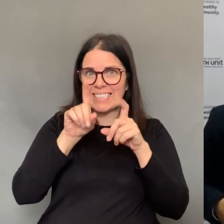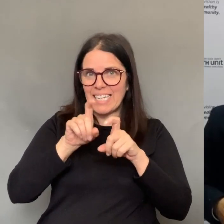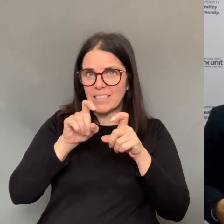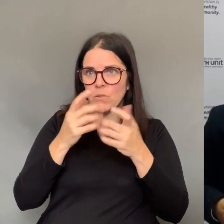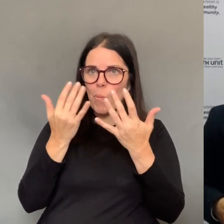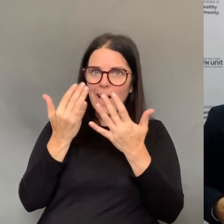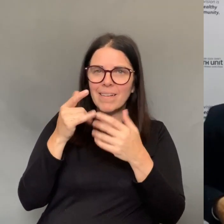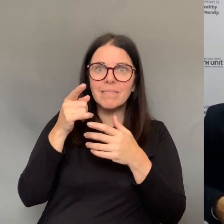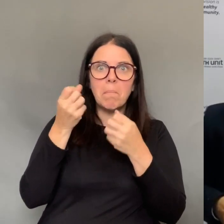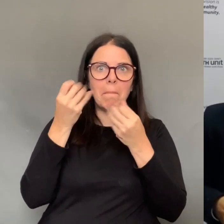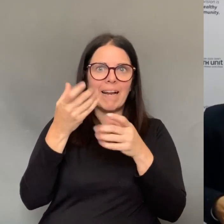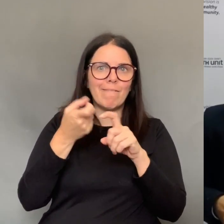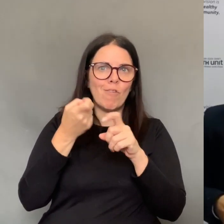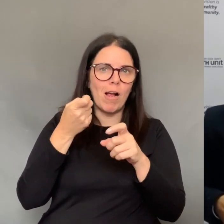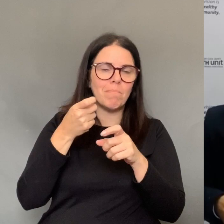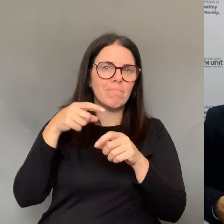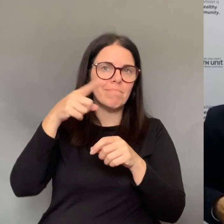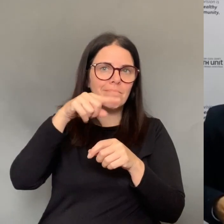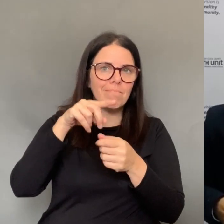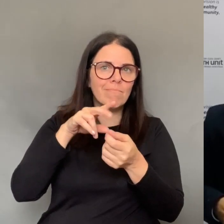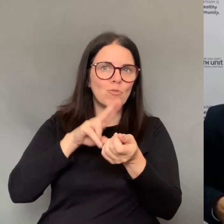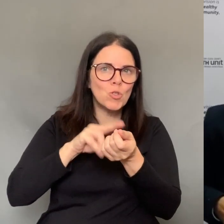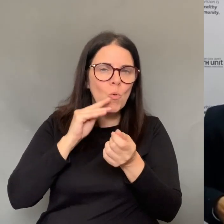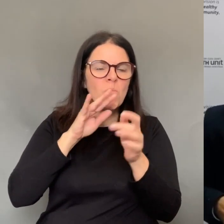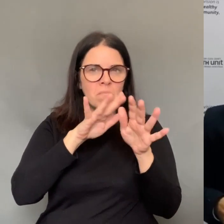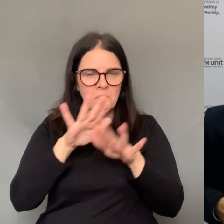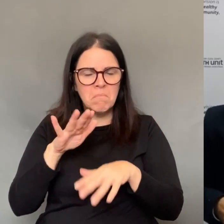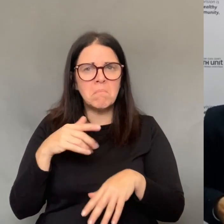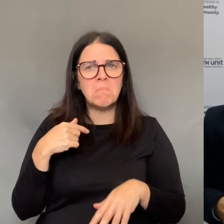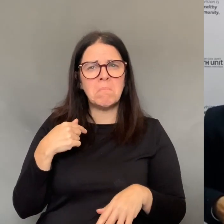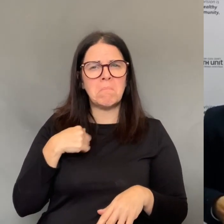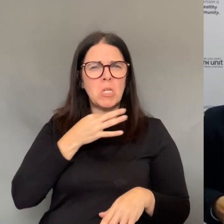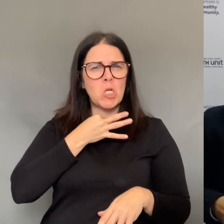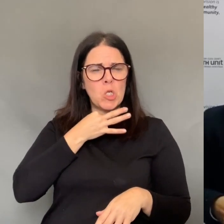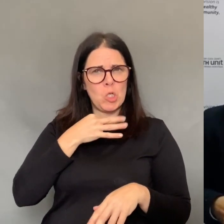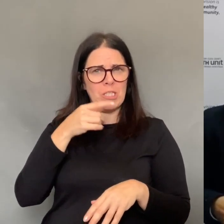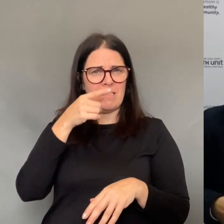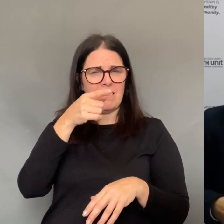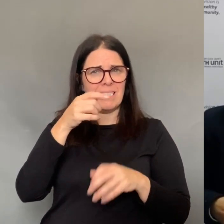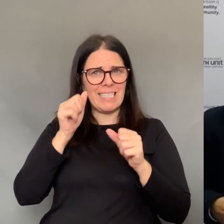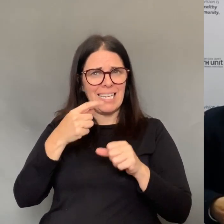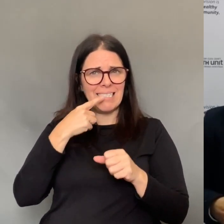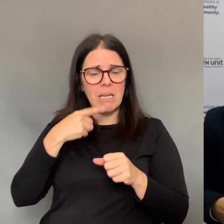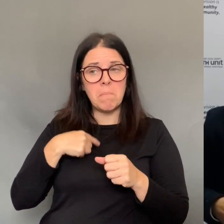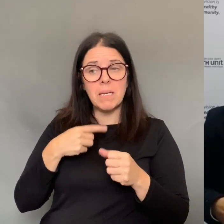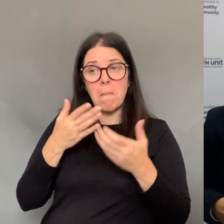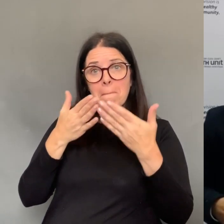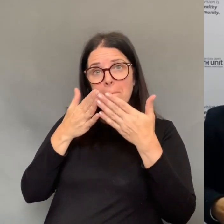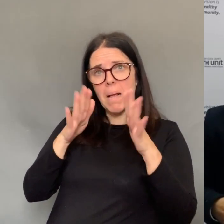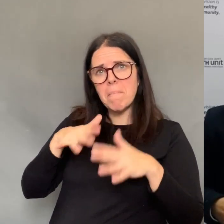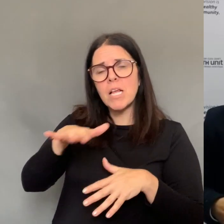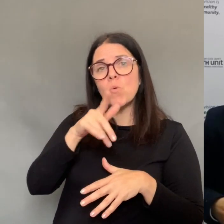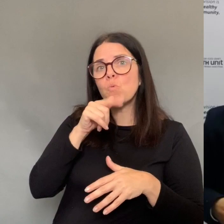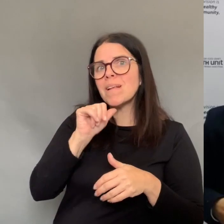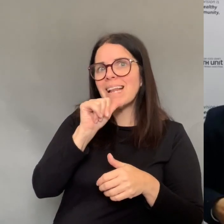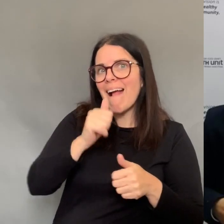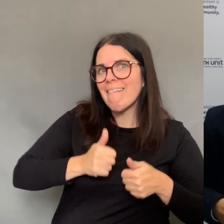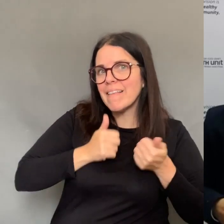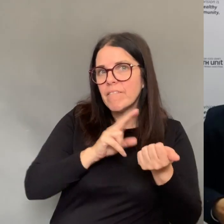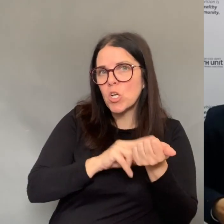have 2 assessment centers in our community, and what we know from the data that the hospitals are putting